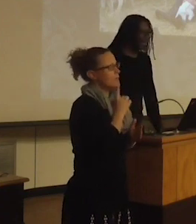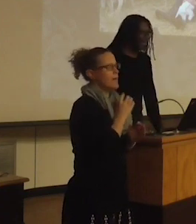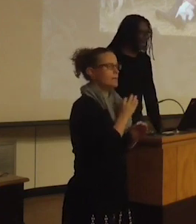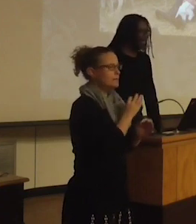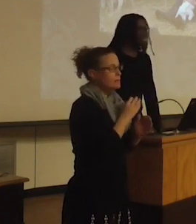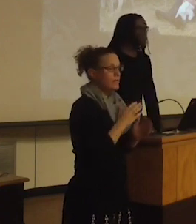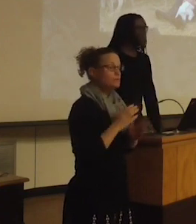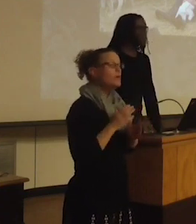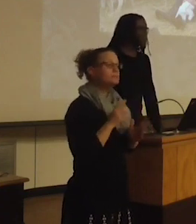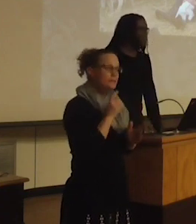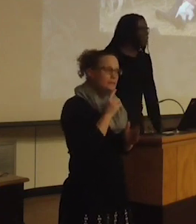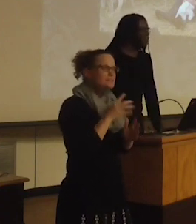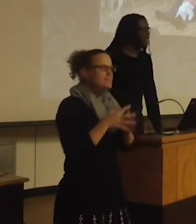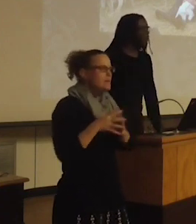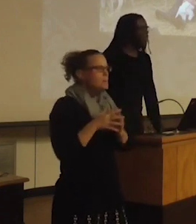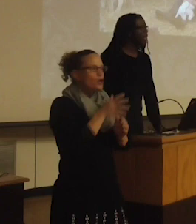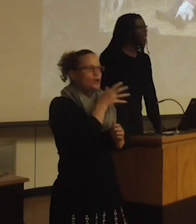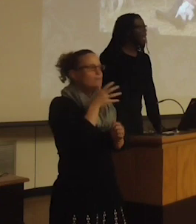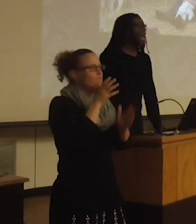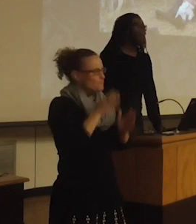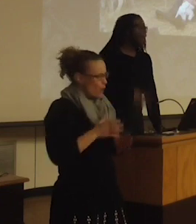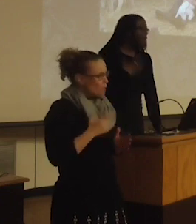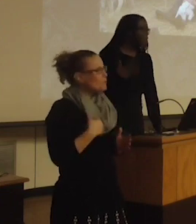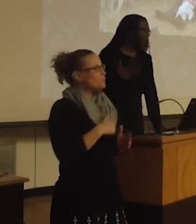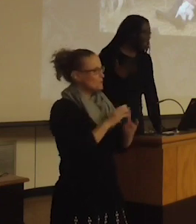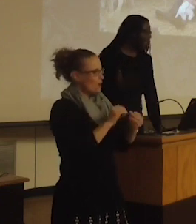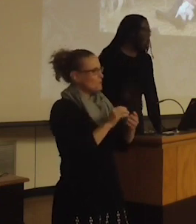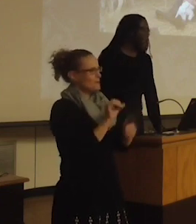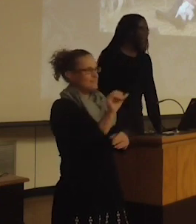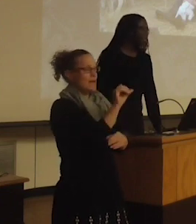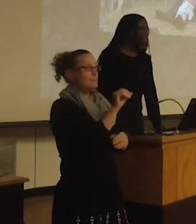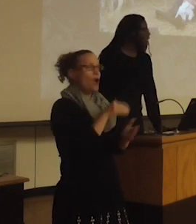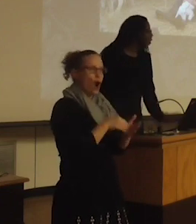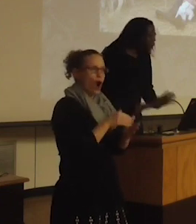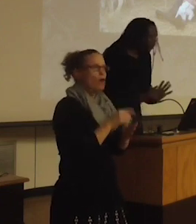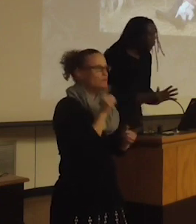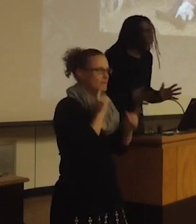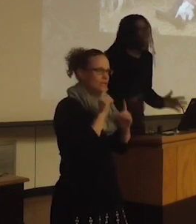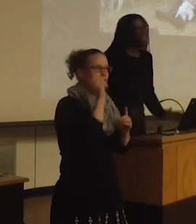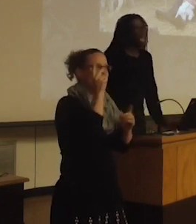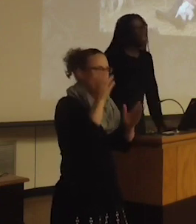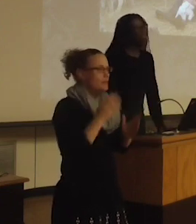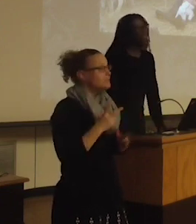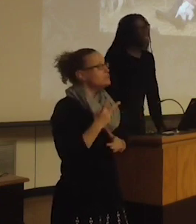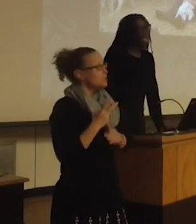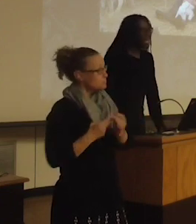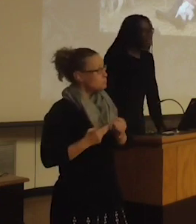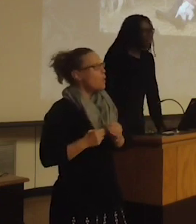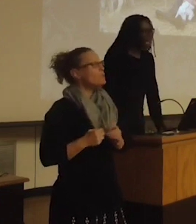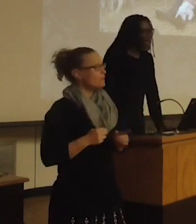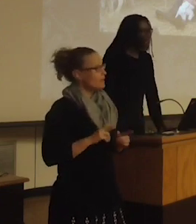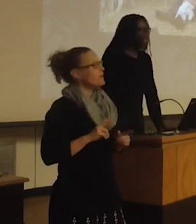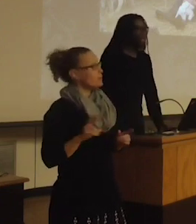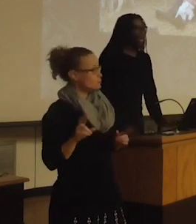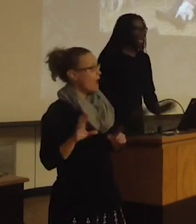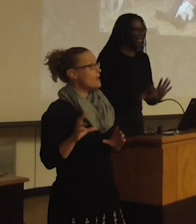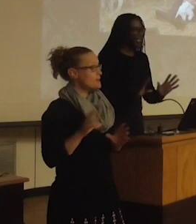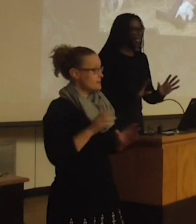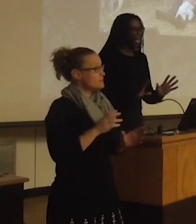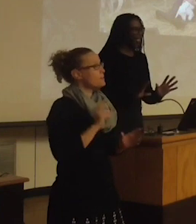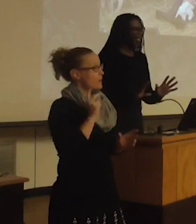idealized ways. It's the American farmer as well. How often do we hear our politicians on both the left and the right actually have